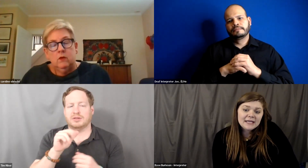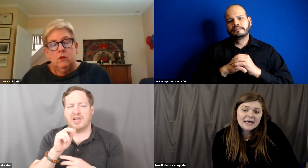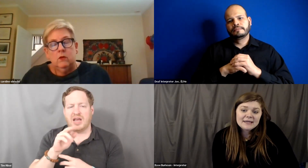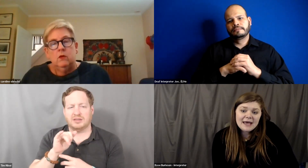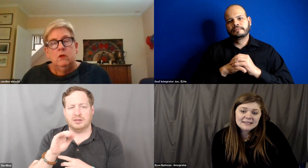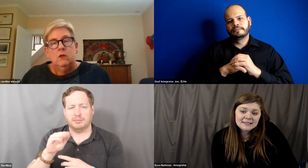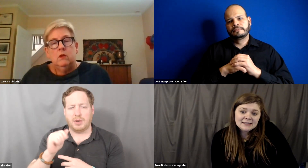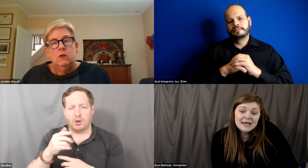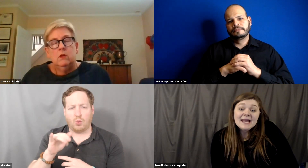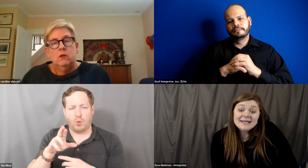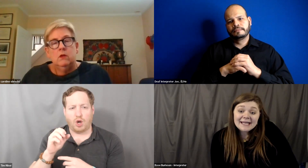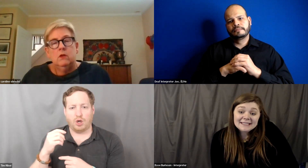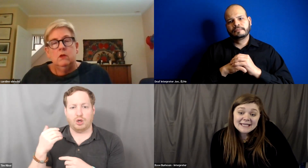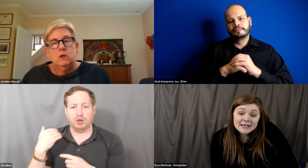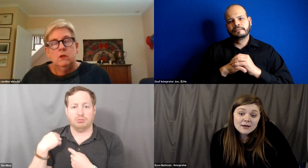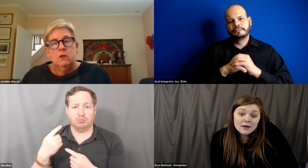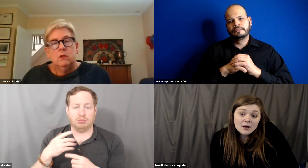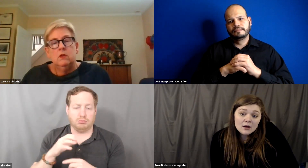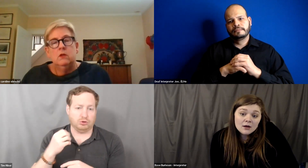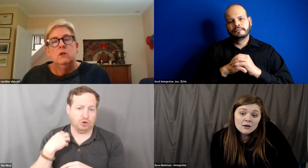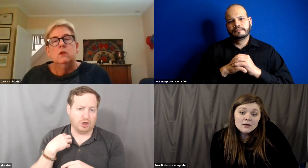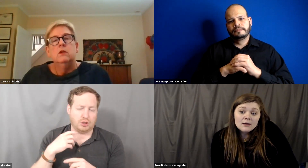I understand that Nancy,